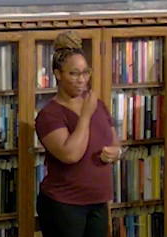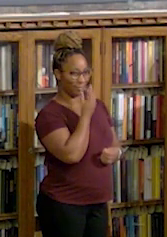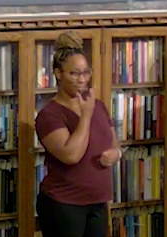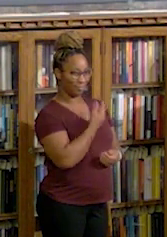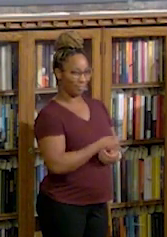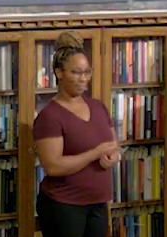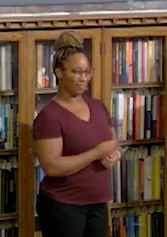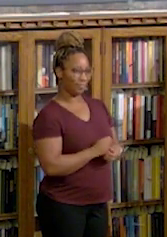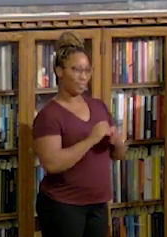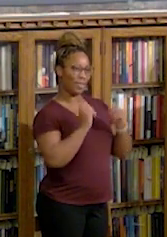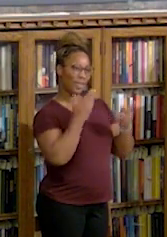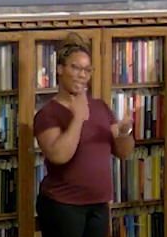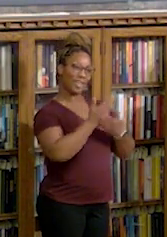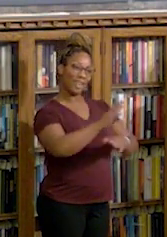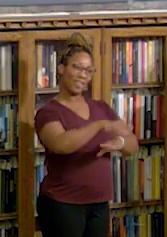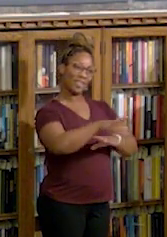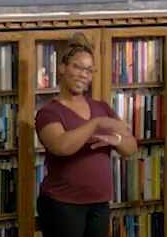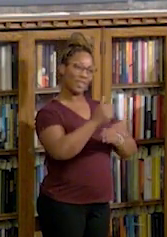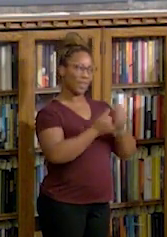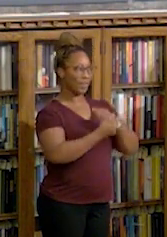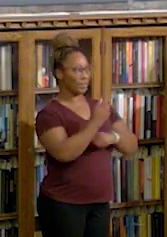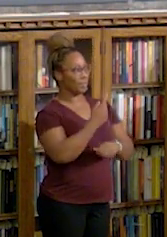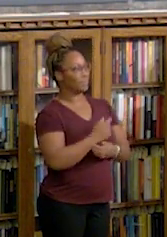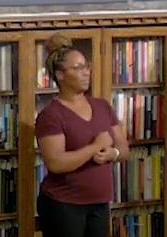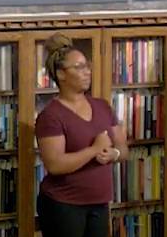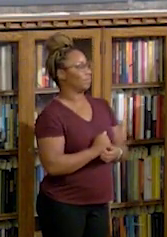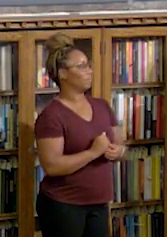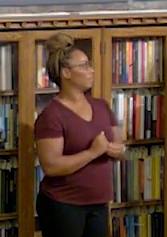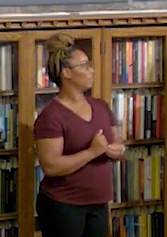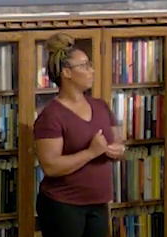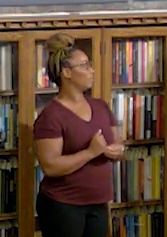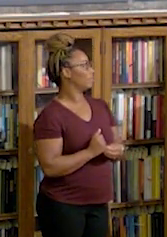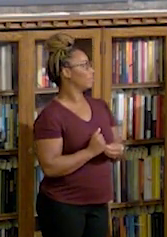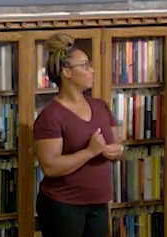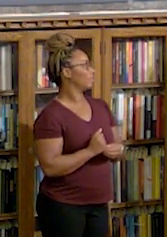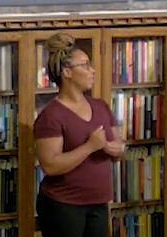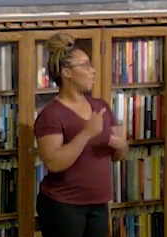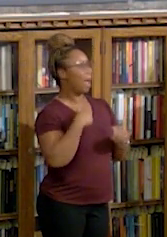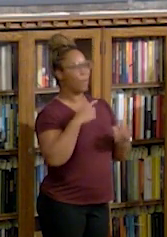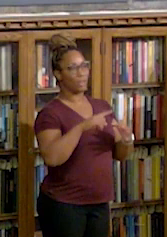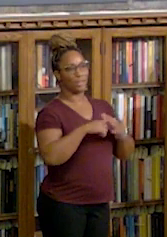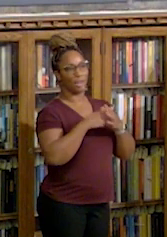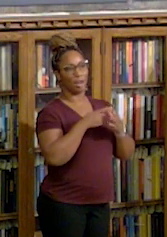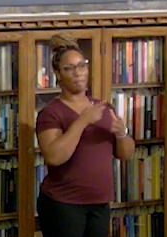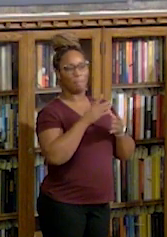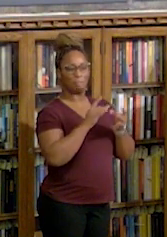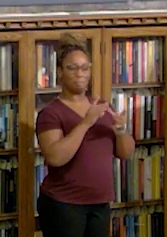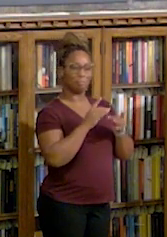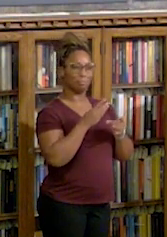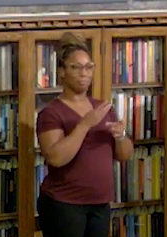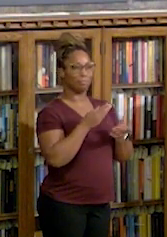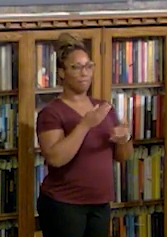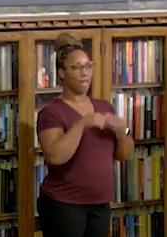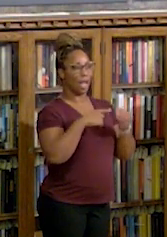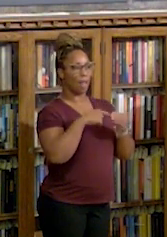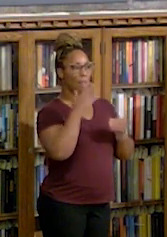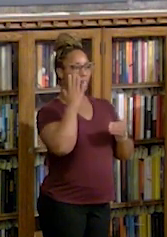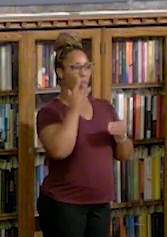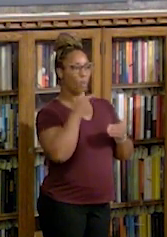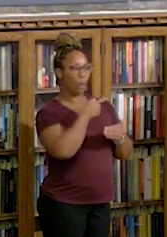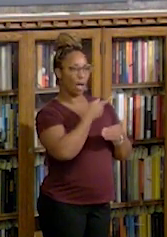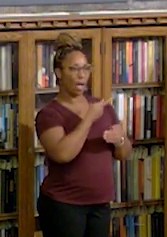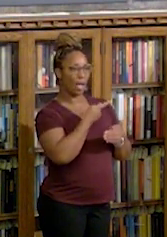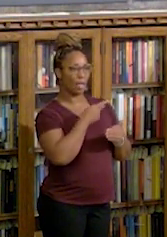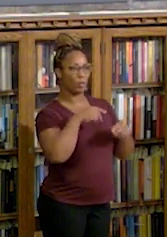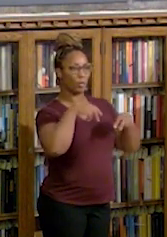start okay good afternoon everybody um should just start by saying a few words um about why Tom and